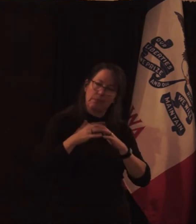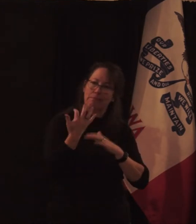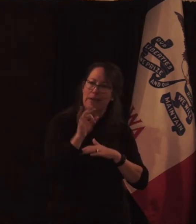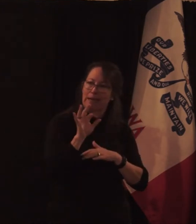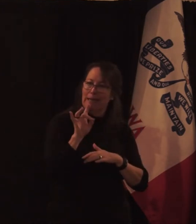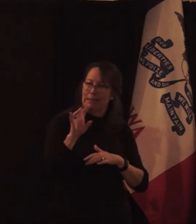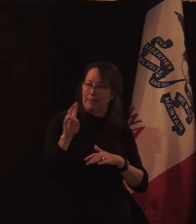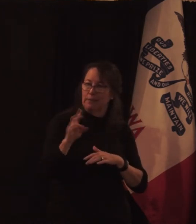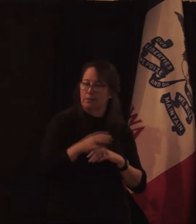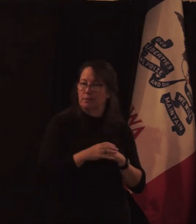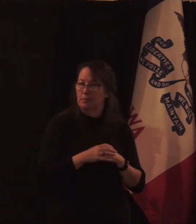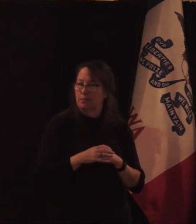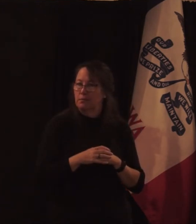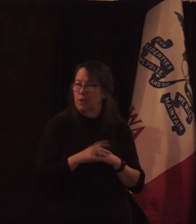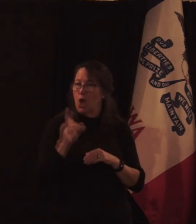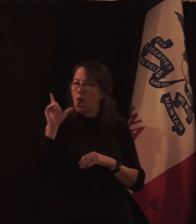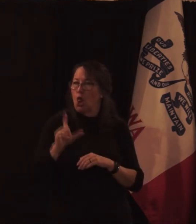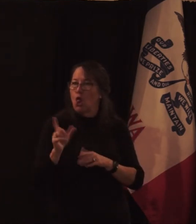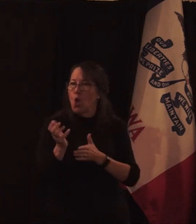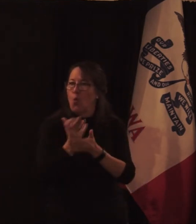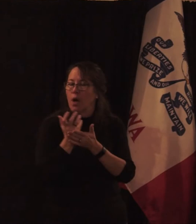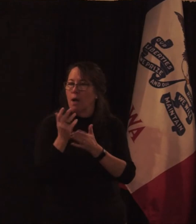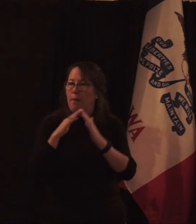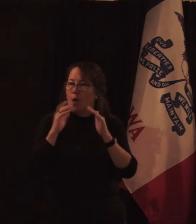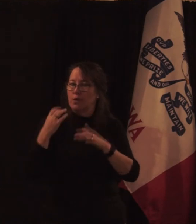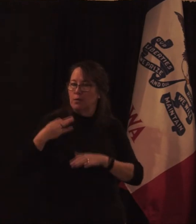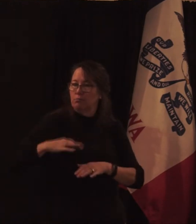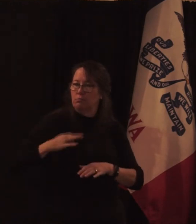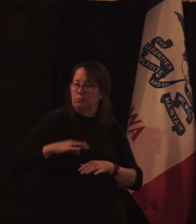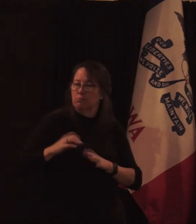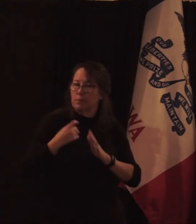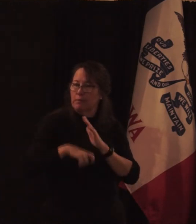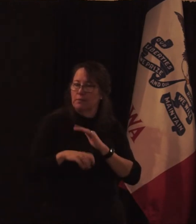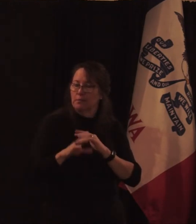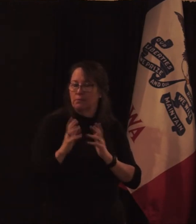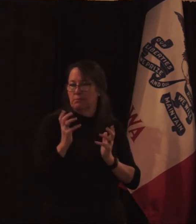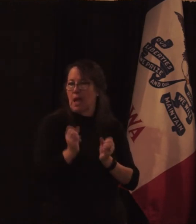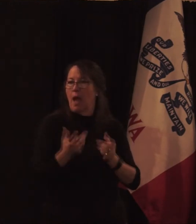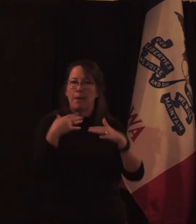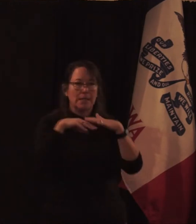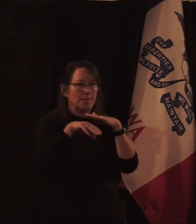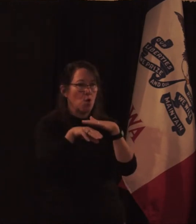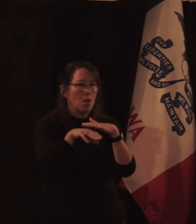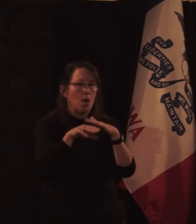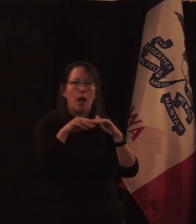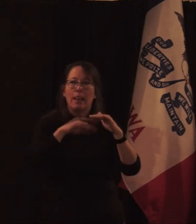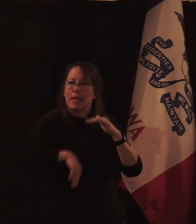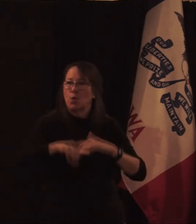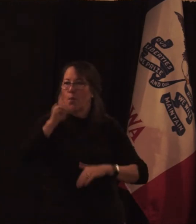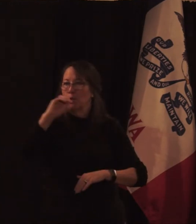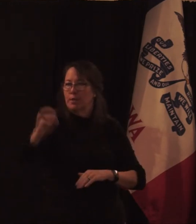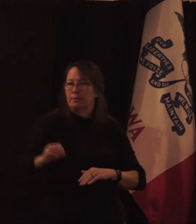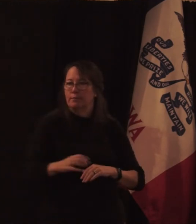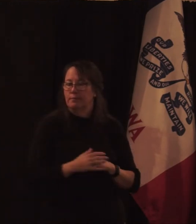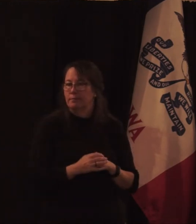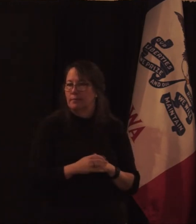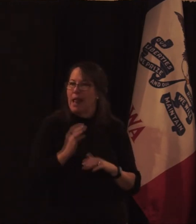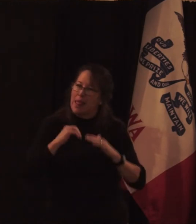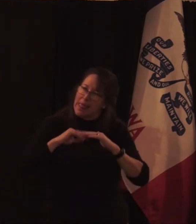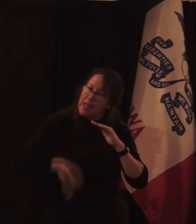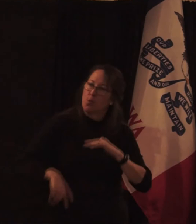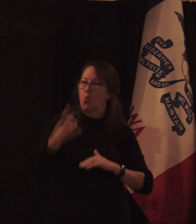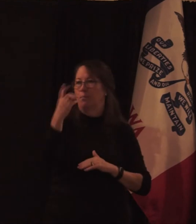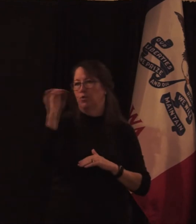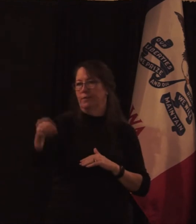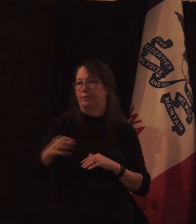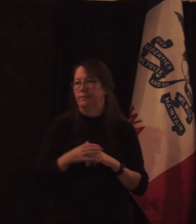1987 with this low-income housing tax credit. How many are accessible? Less than 1% are accessible.